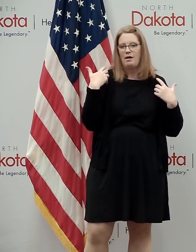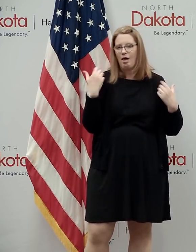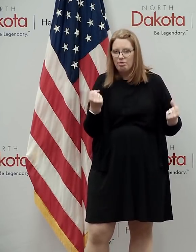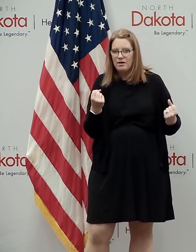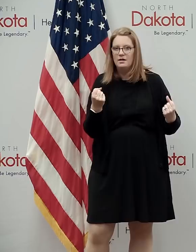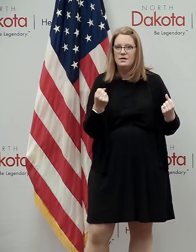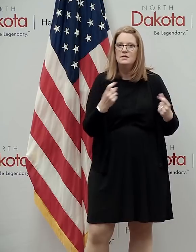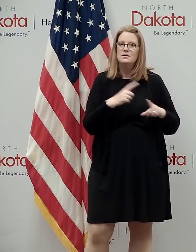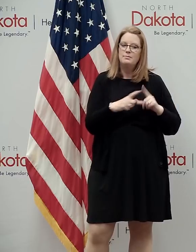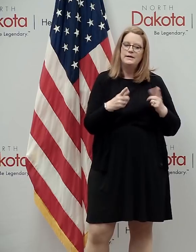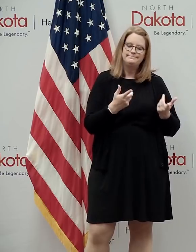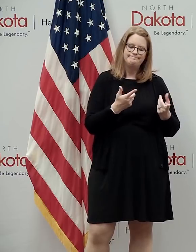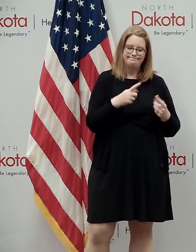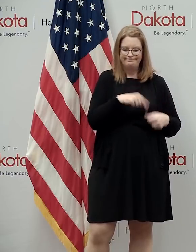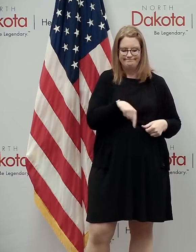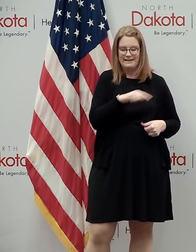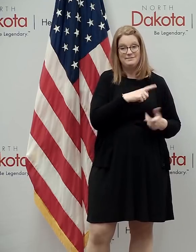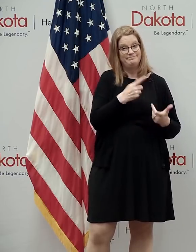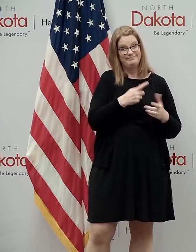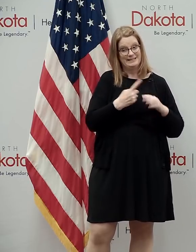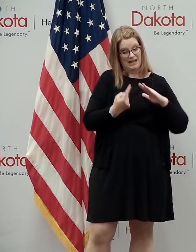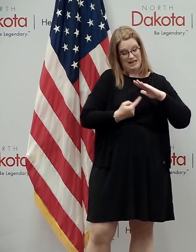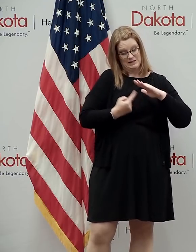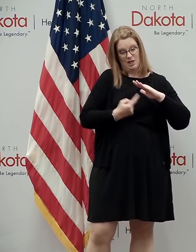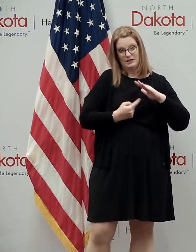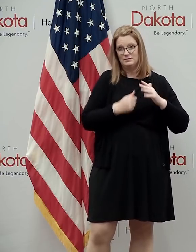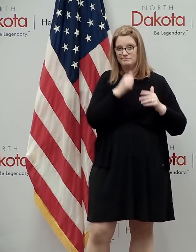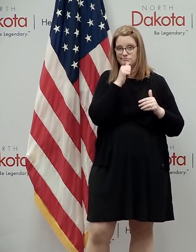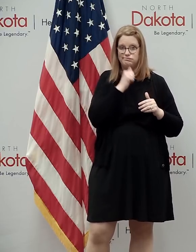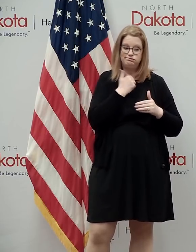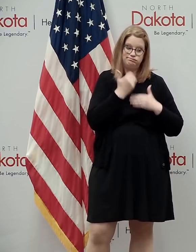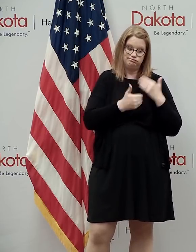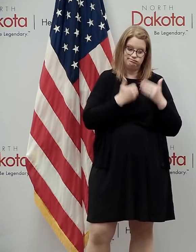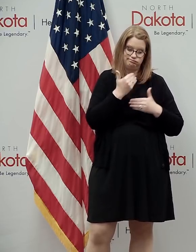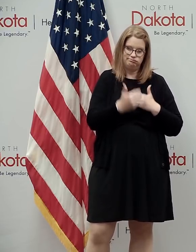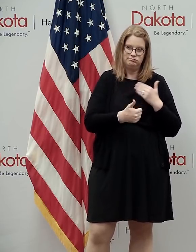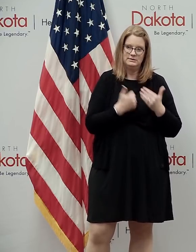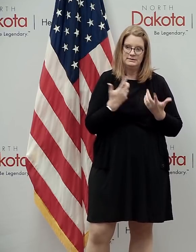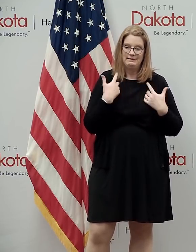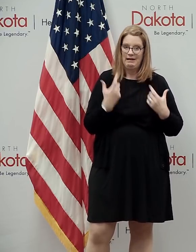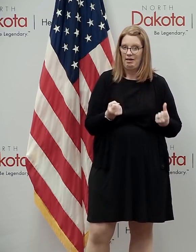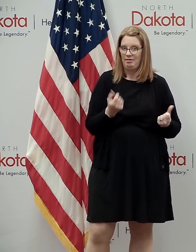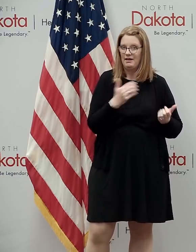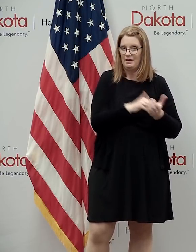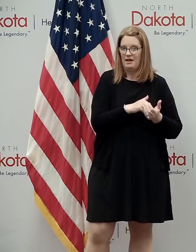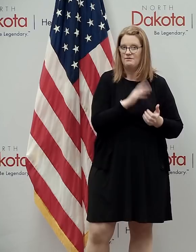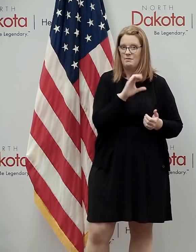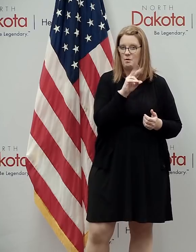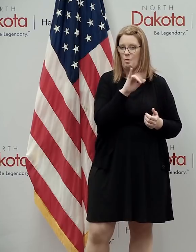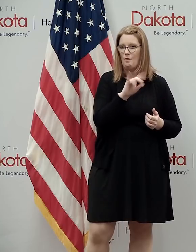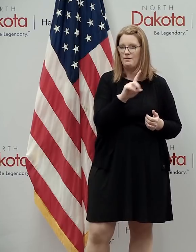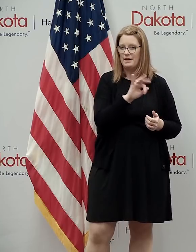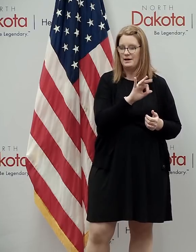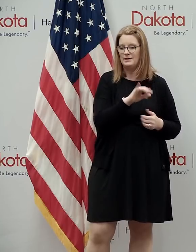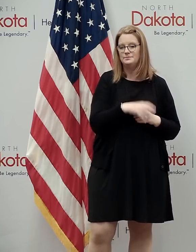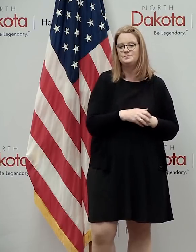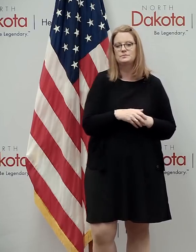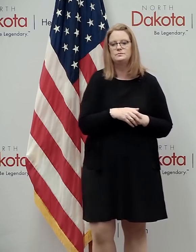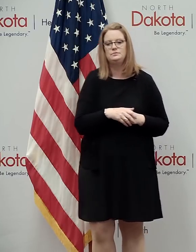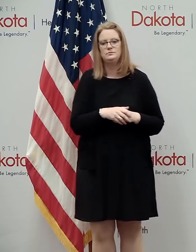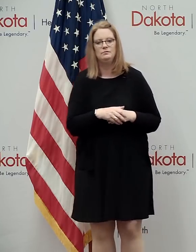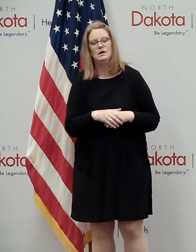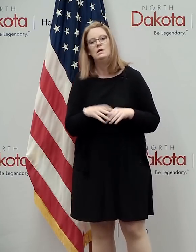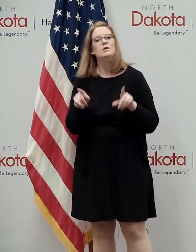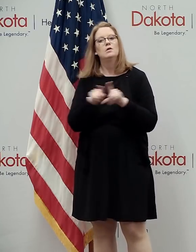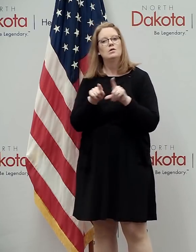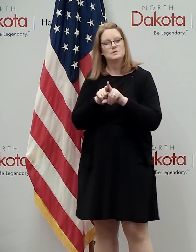they work through their course of experiencing COVID-19. One thing we want to drill down a little bit deeper